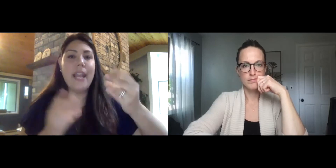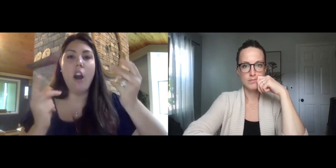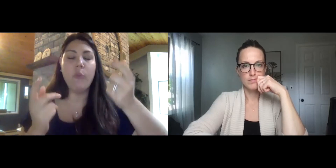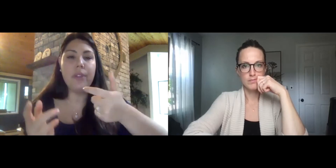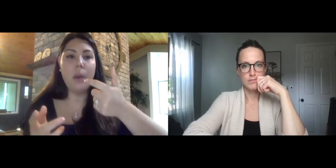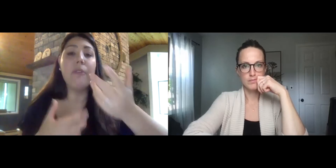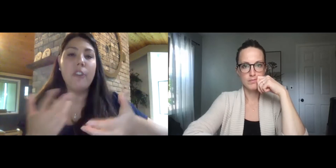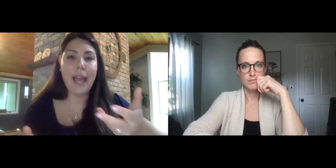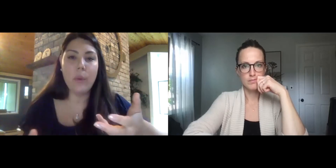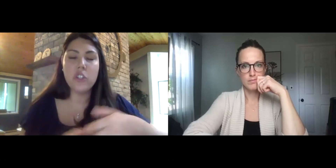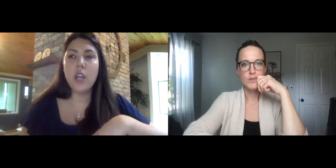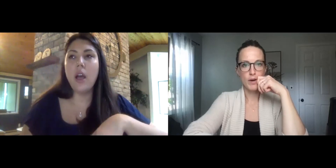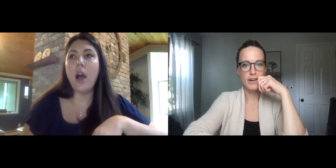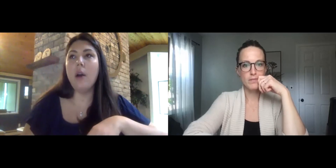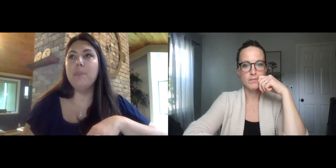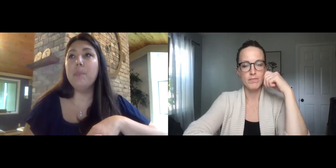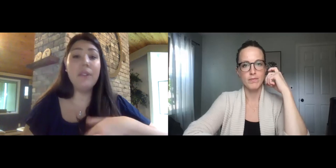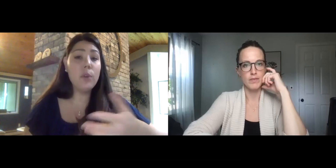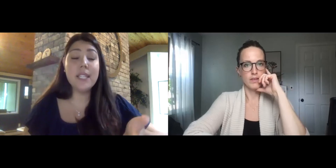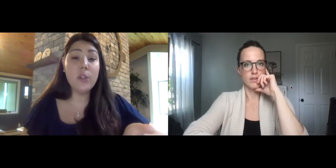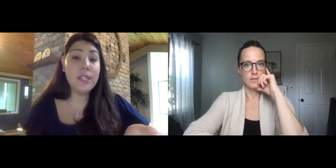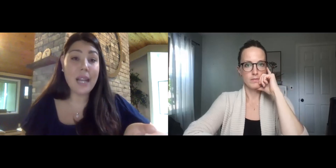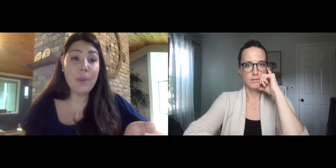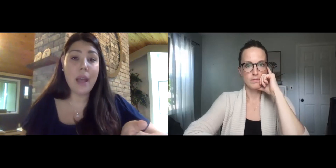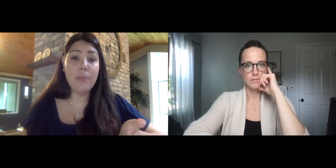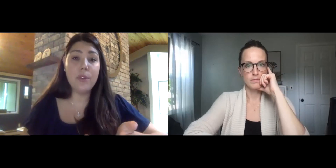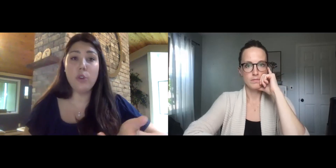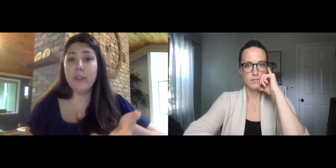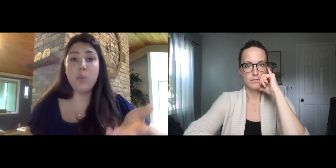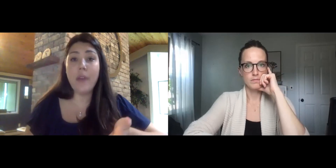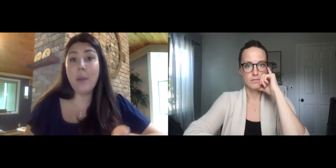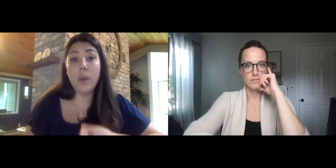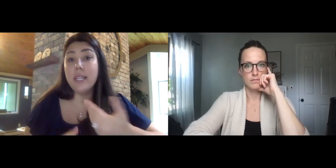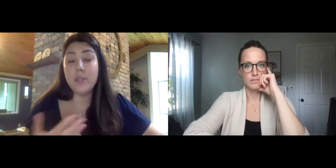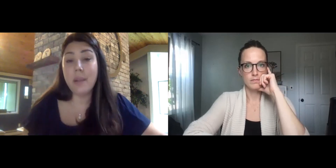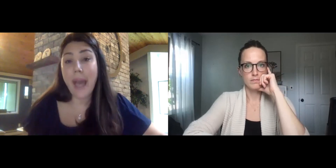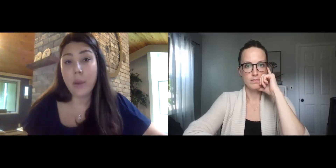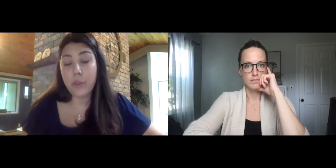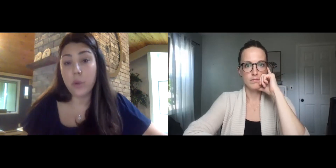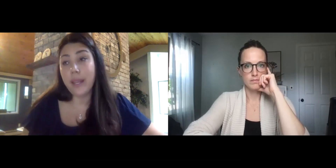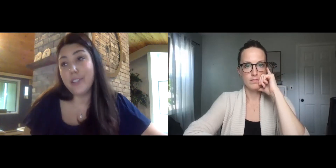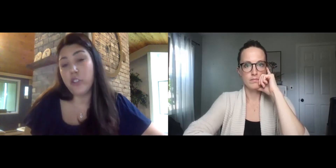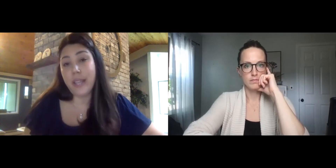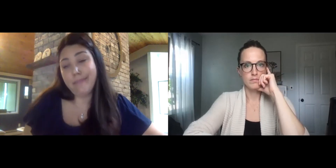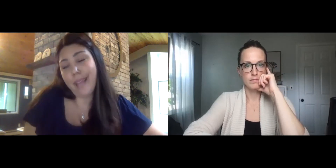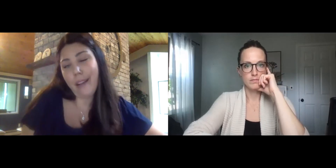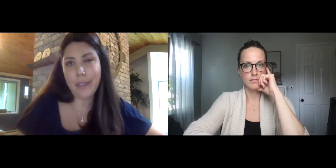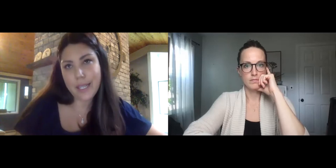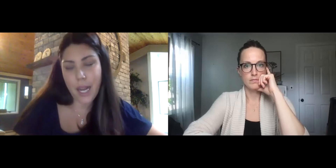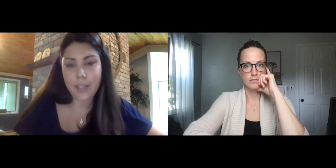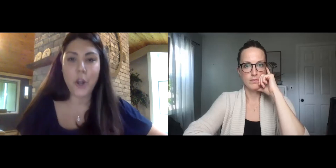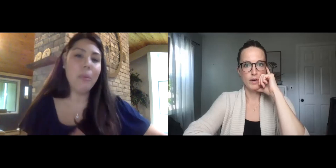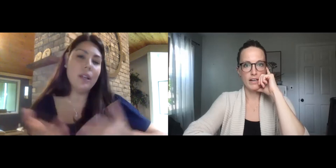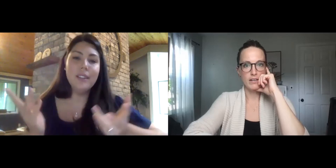just take off with a preferred language. Right. But if you continue to sign with them, there's no reason why they won't continue to sign back with you unless they're just like, I don't feel